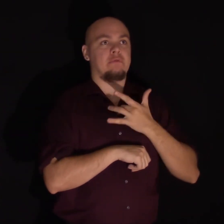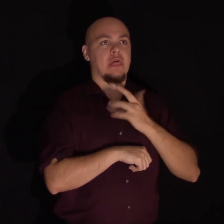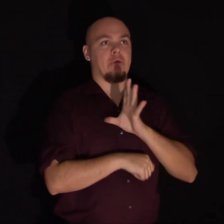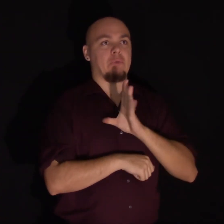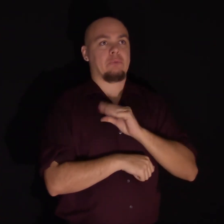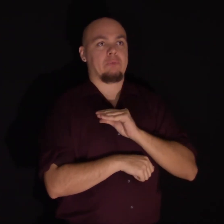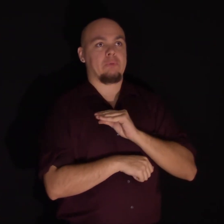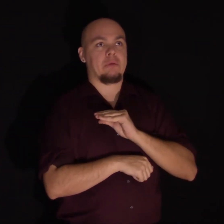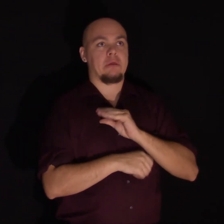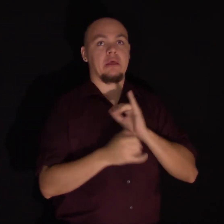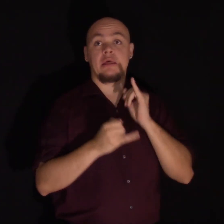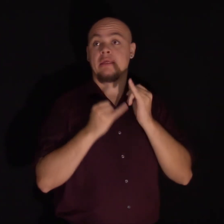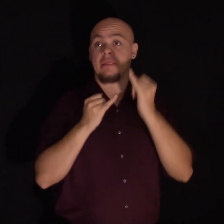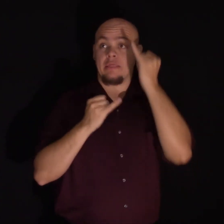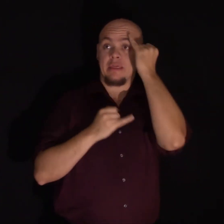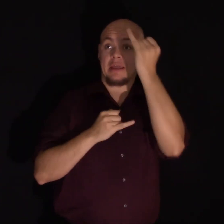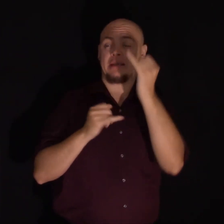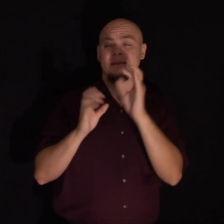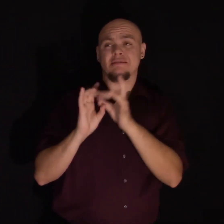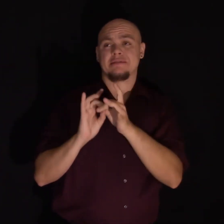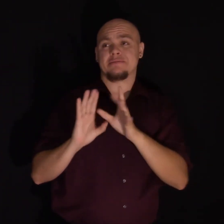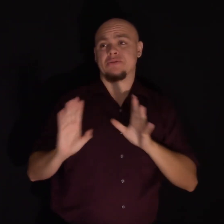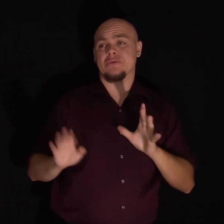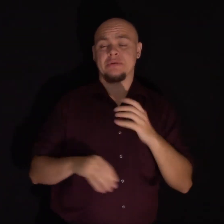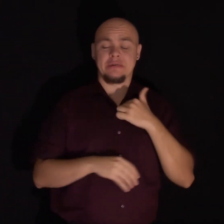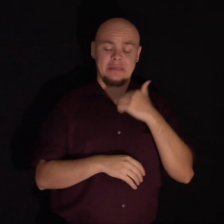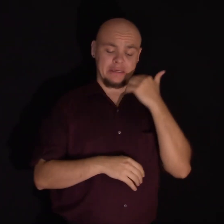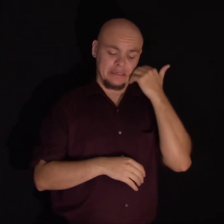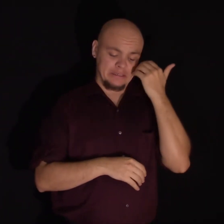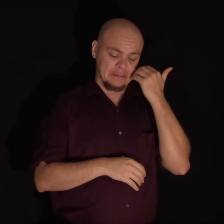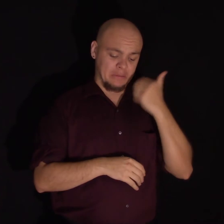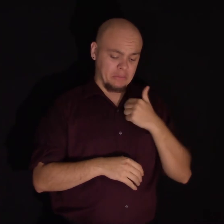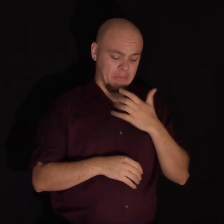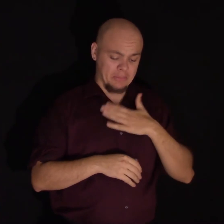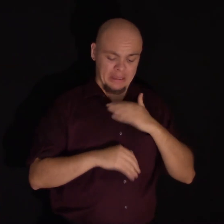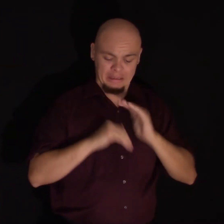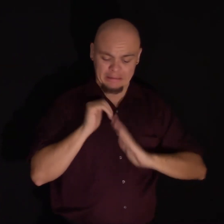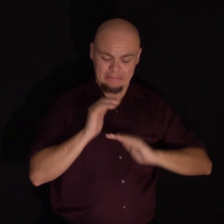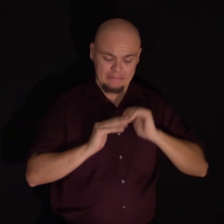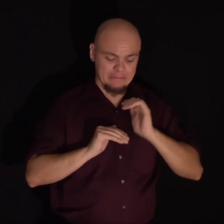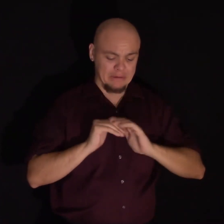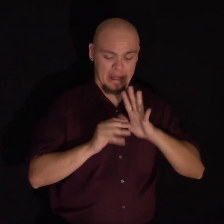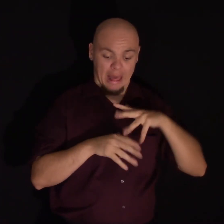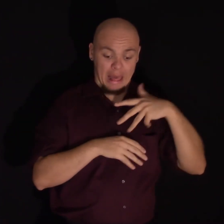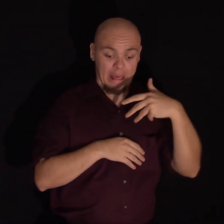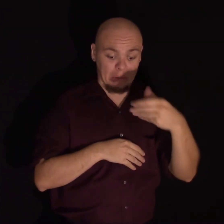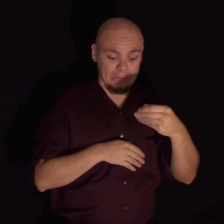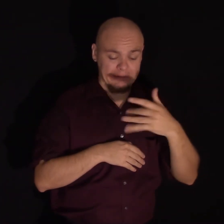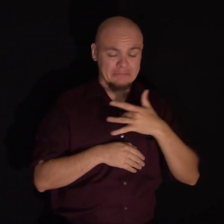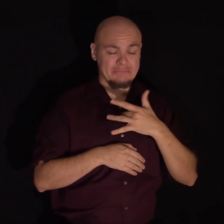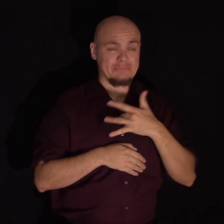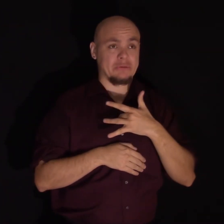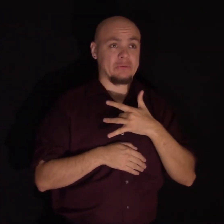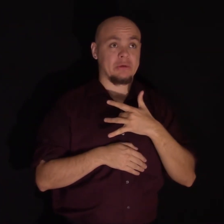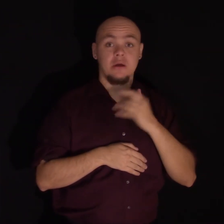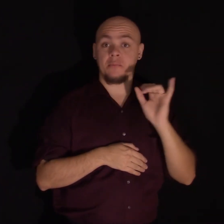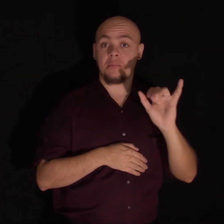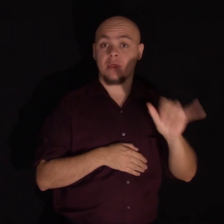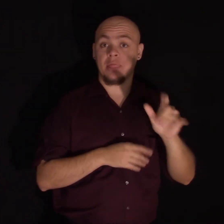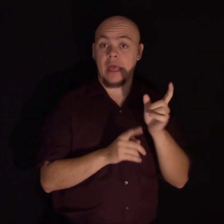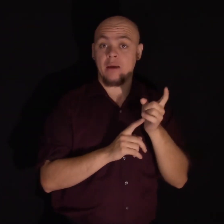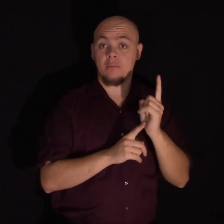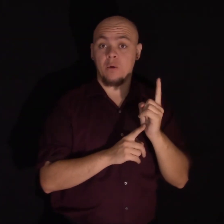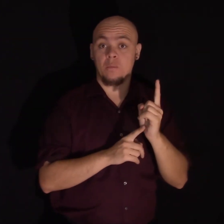idea back into the wild and felt shame for even stepping outside of my comfort zone. Now, if that moment